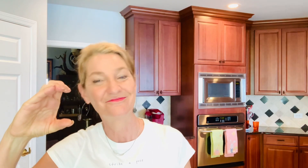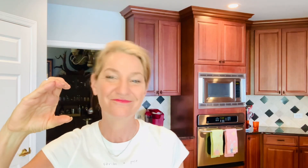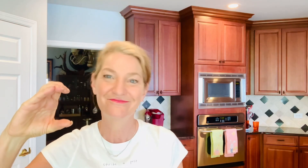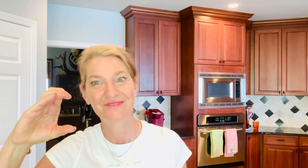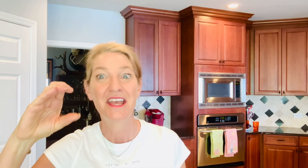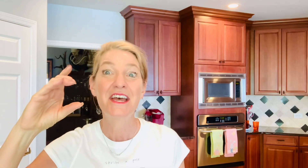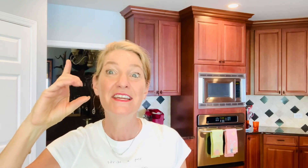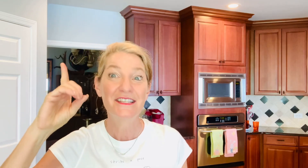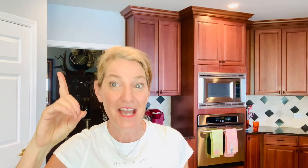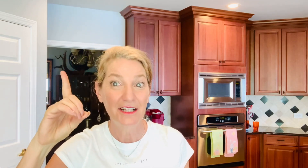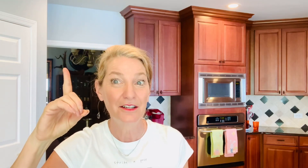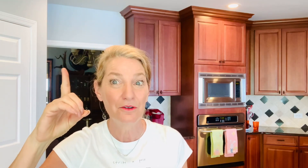Delaware,